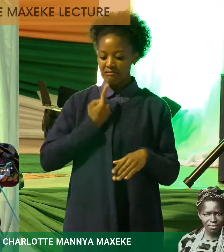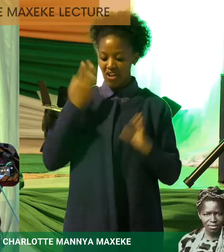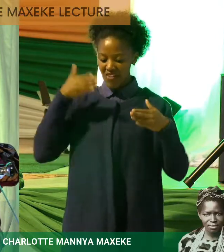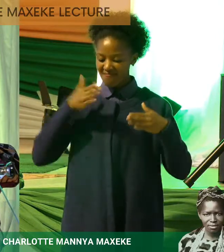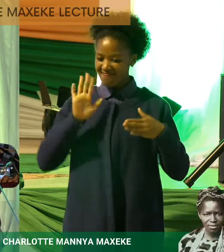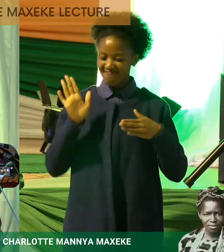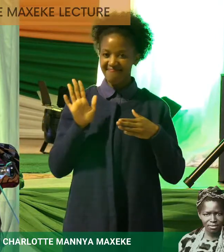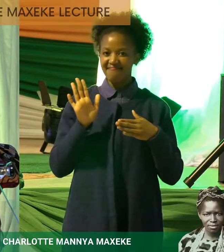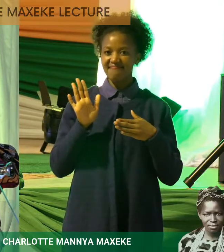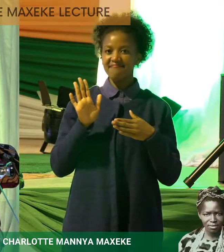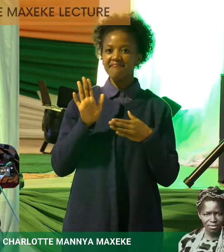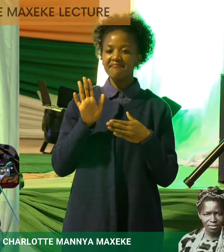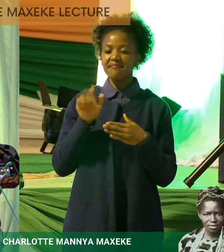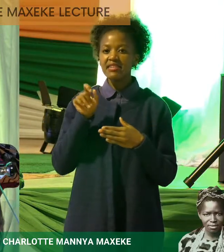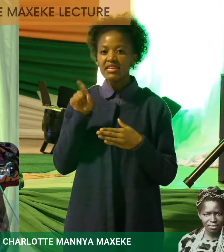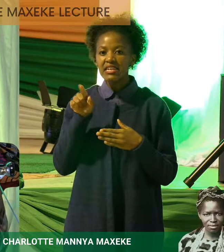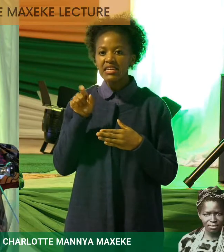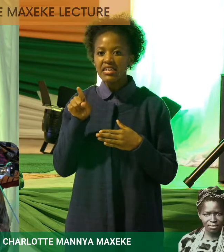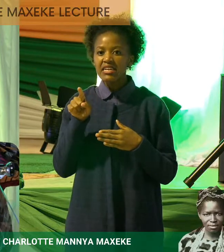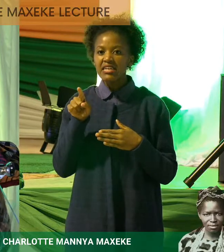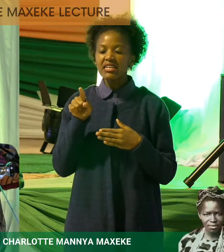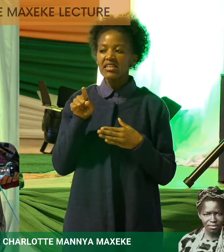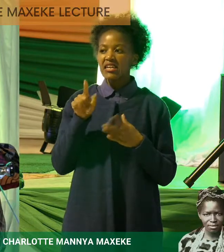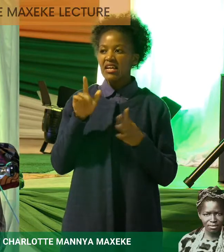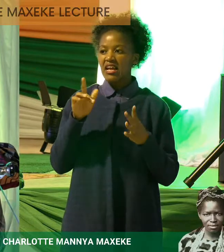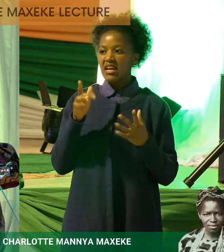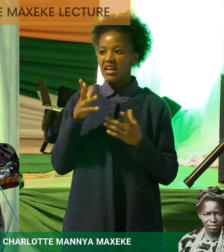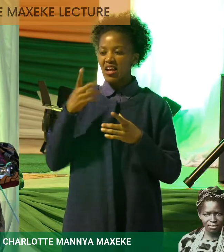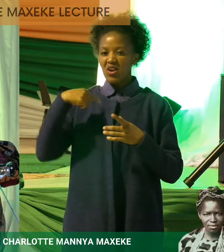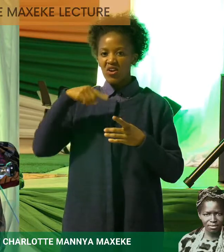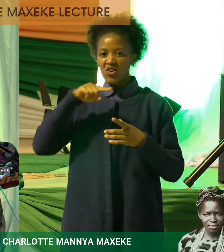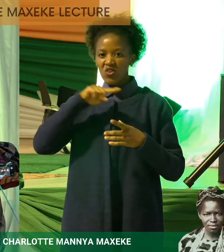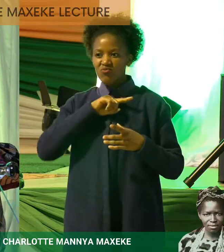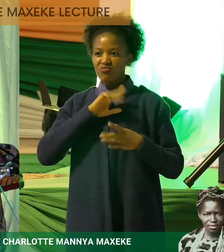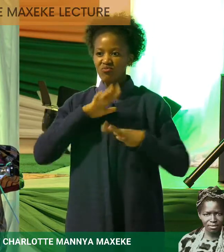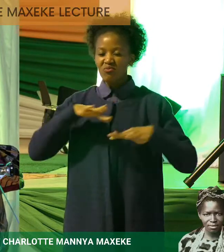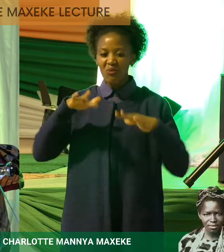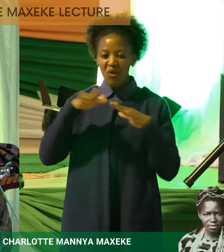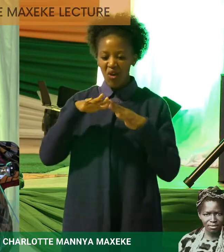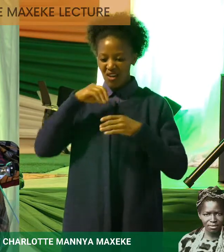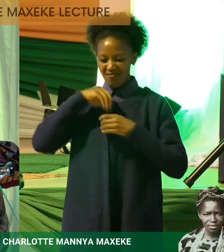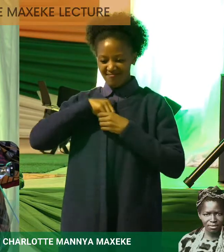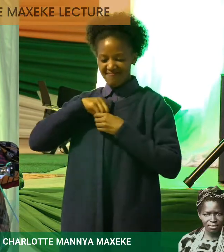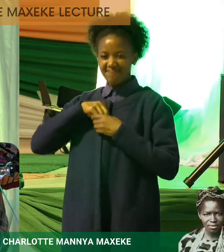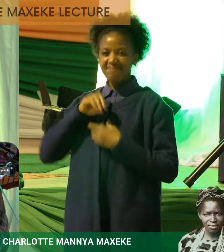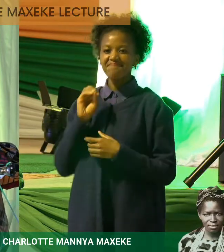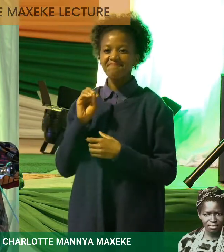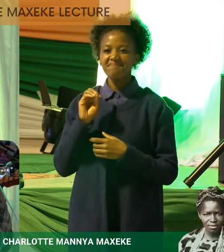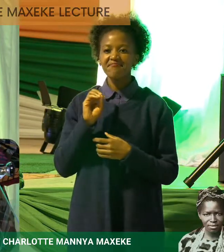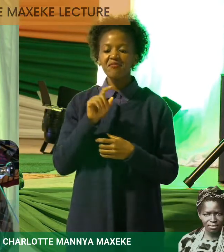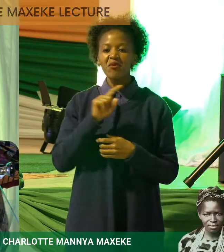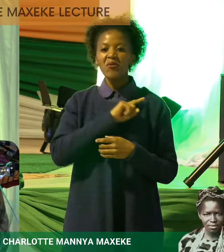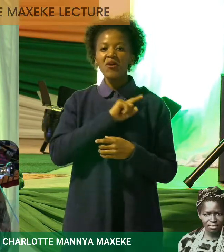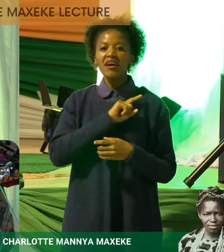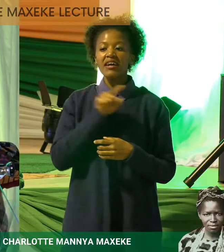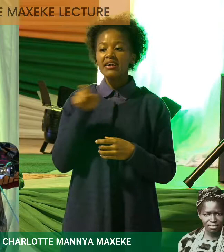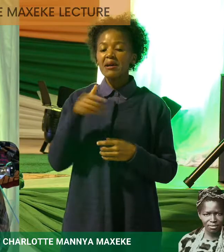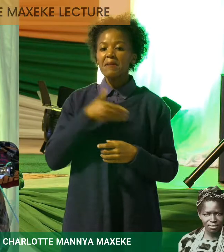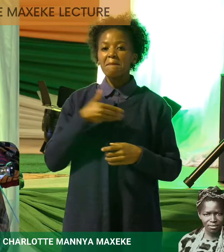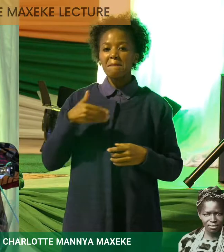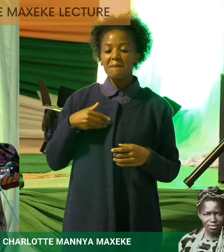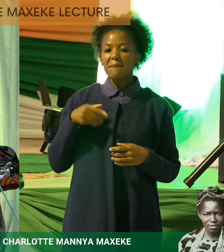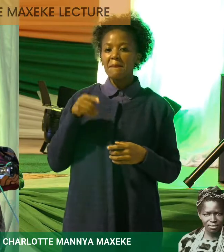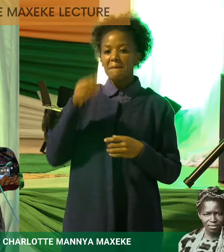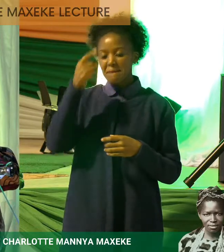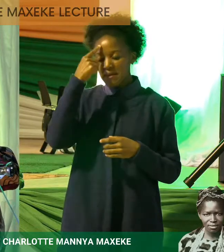think and I believe that she lives in all of us. You know, Umam Charlotte Maxeke believed that women